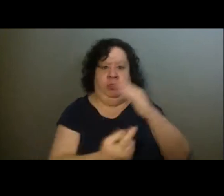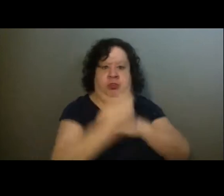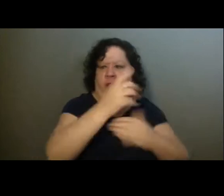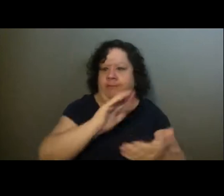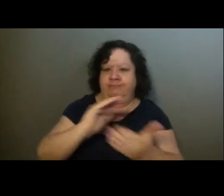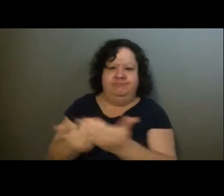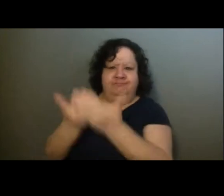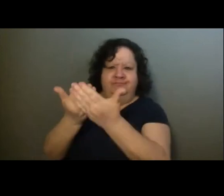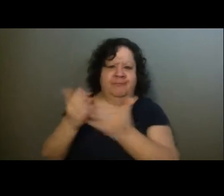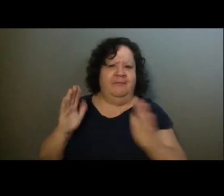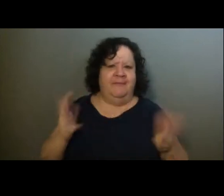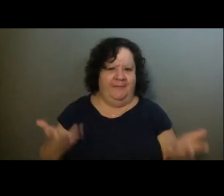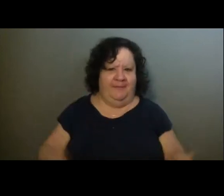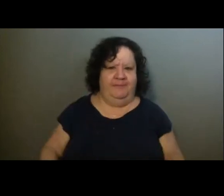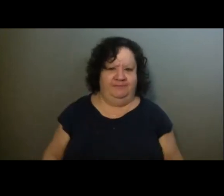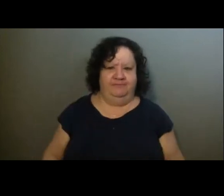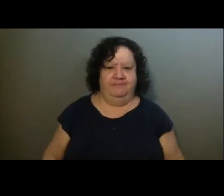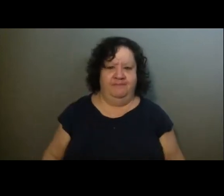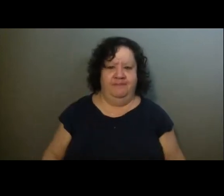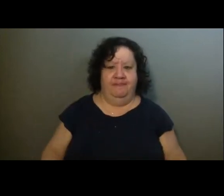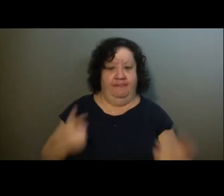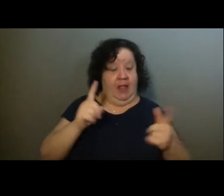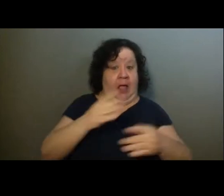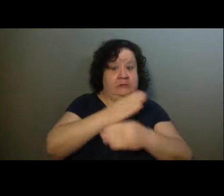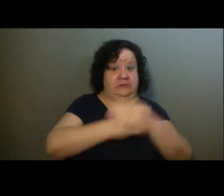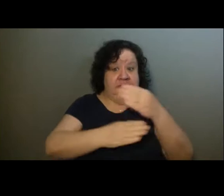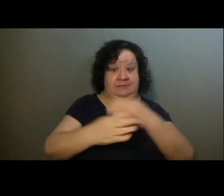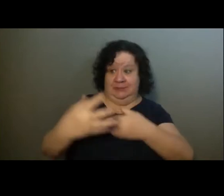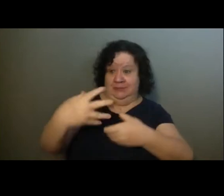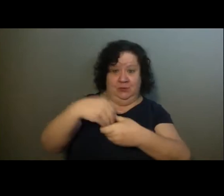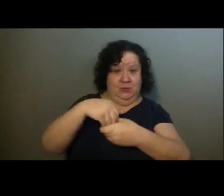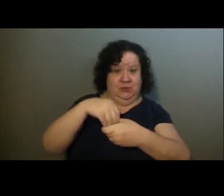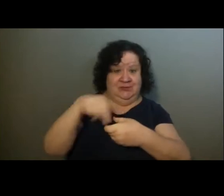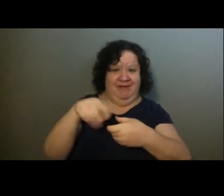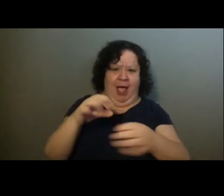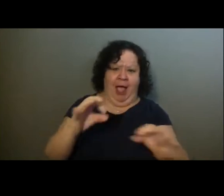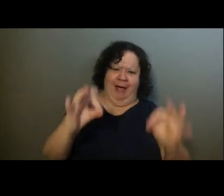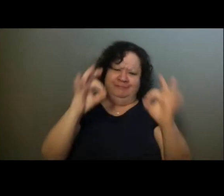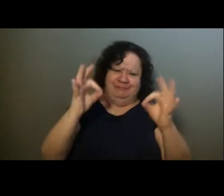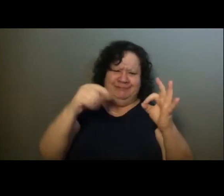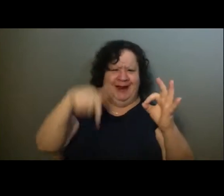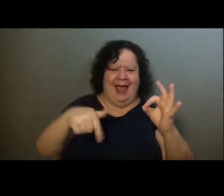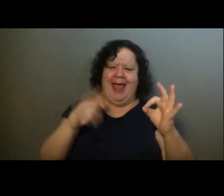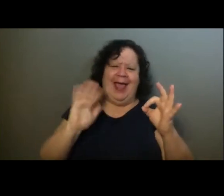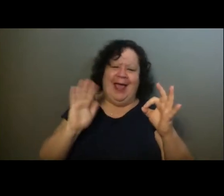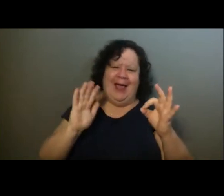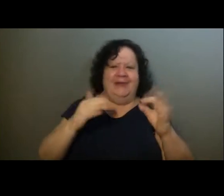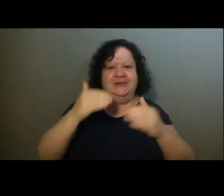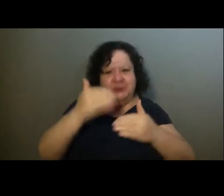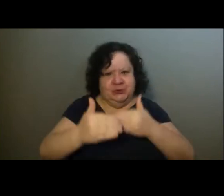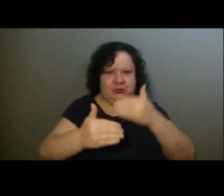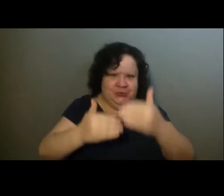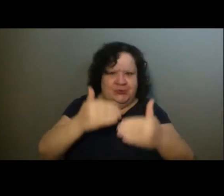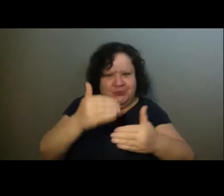remain at various levels. For example, early warning systems and disaster preparedness measures often remain inaccessible